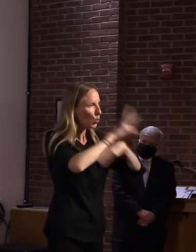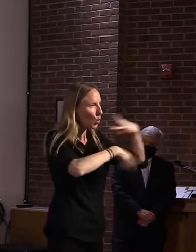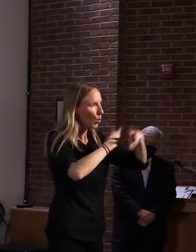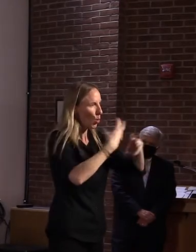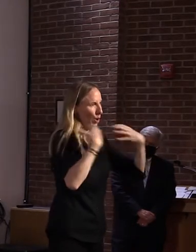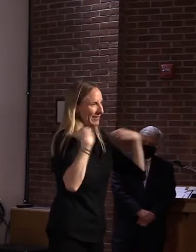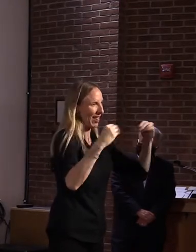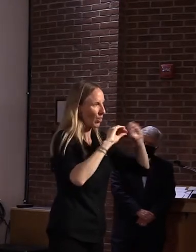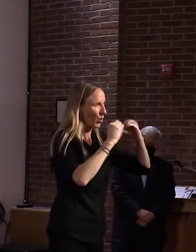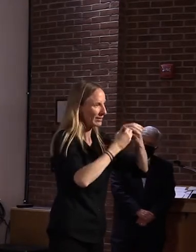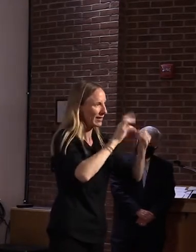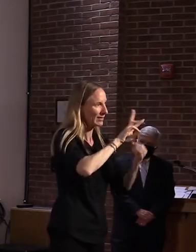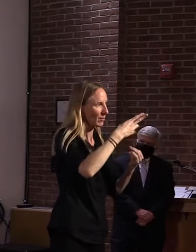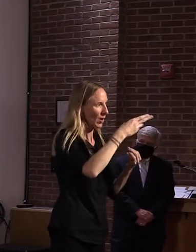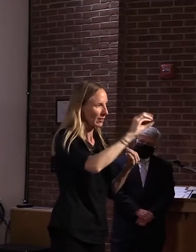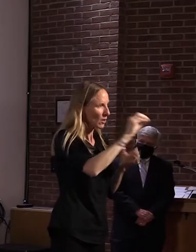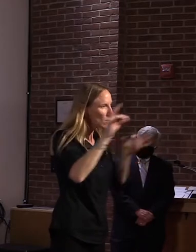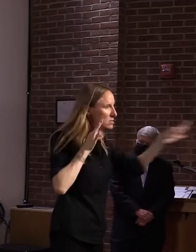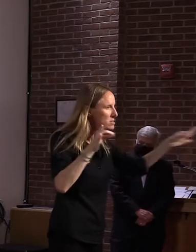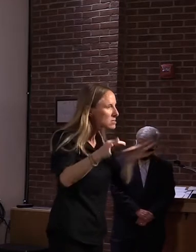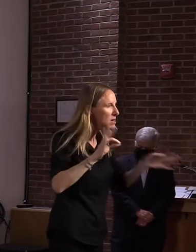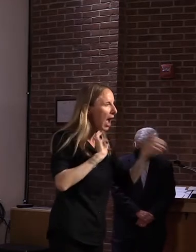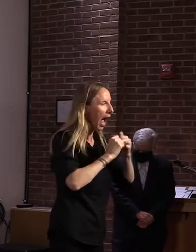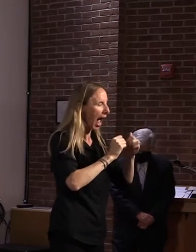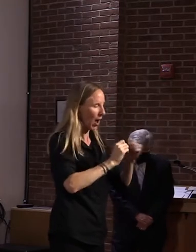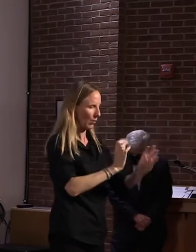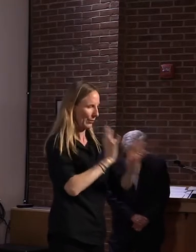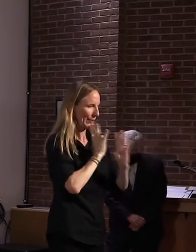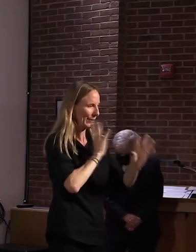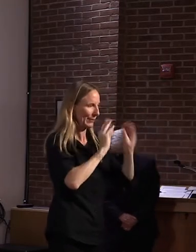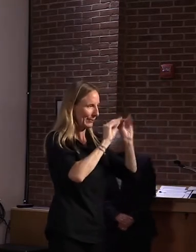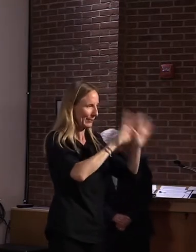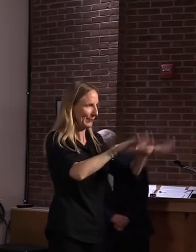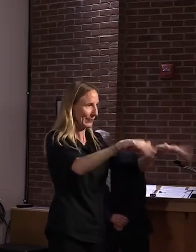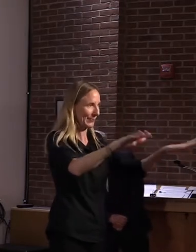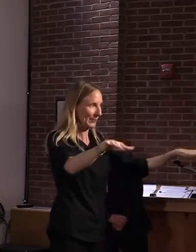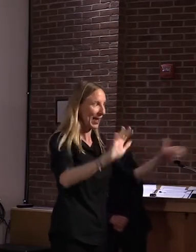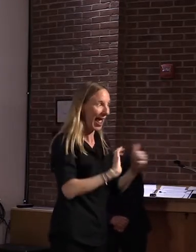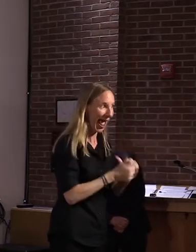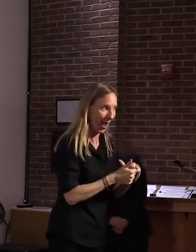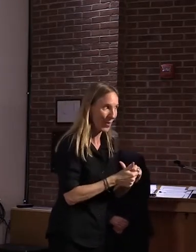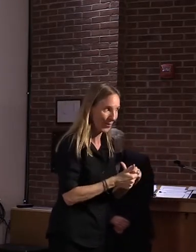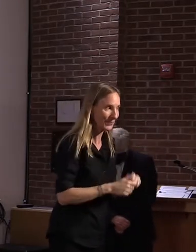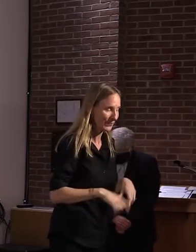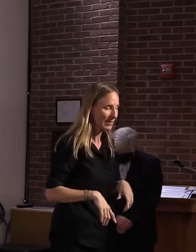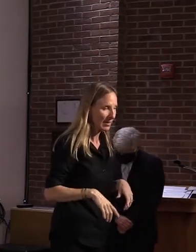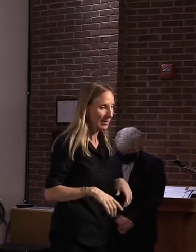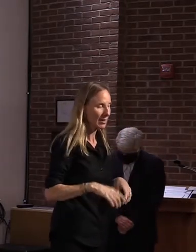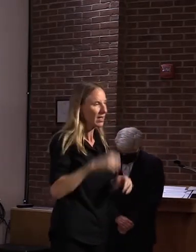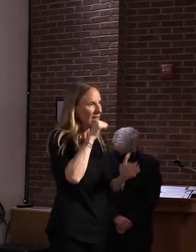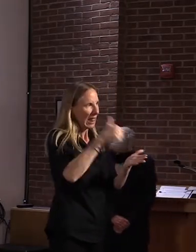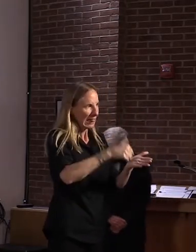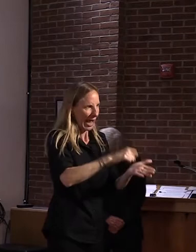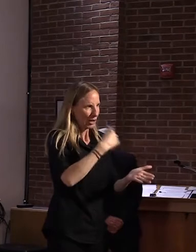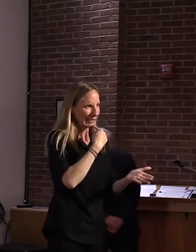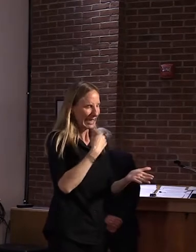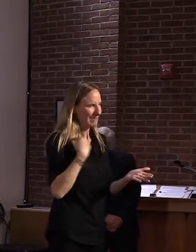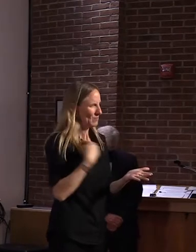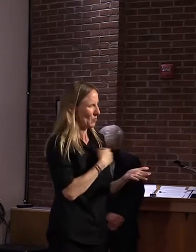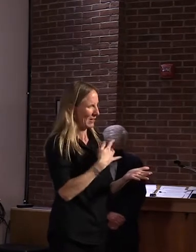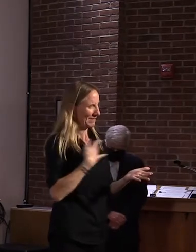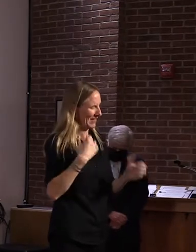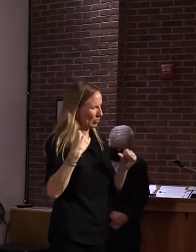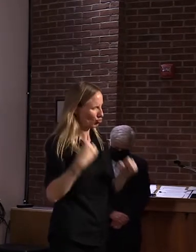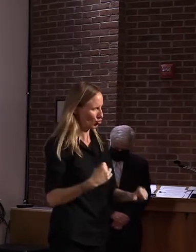It has to do with aerosols. The letter attested to the fact that, sure,